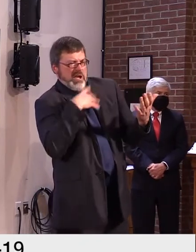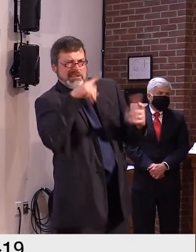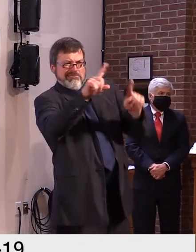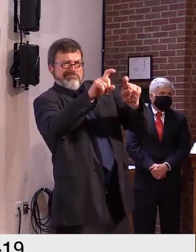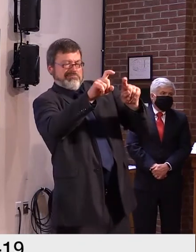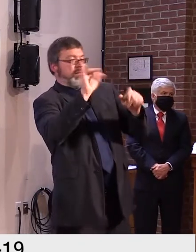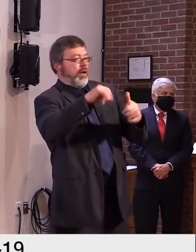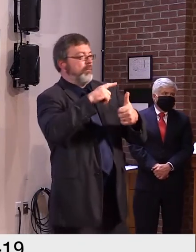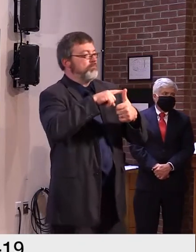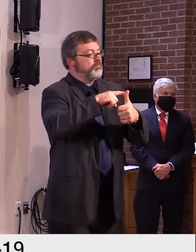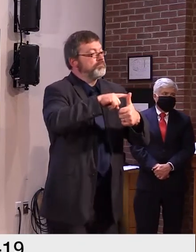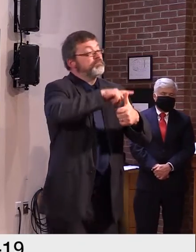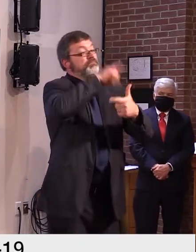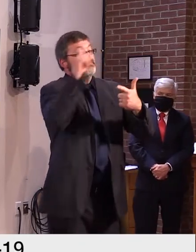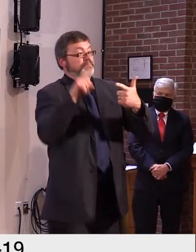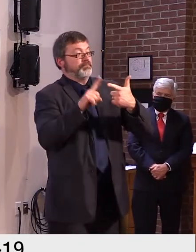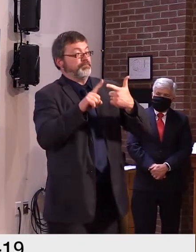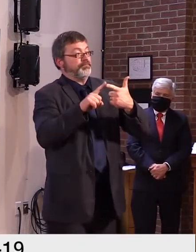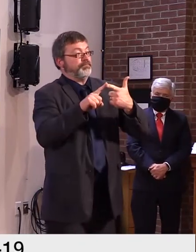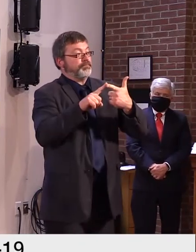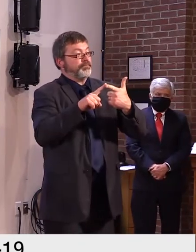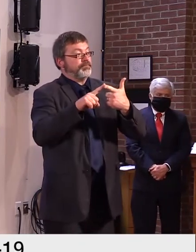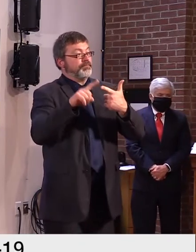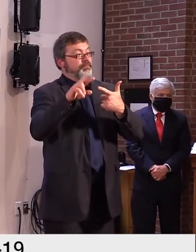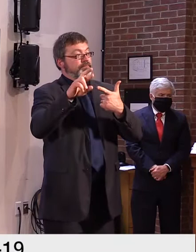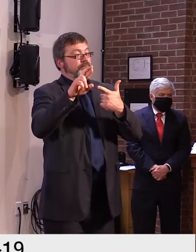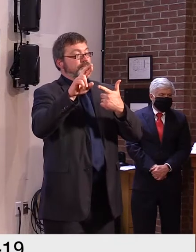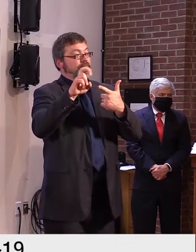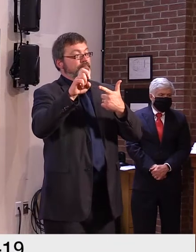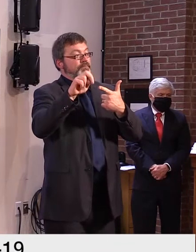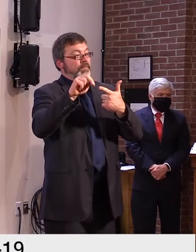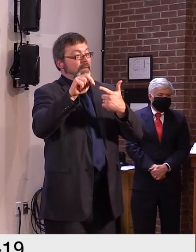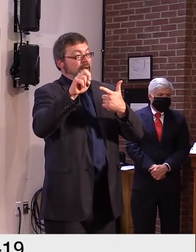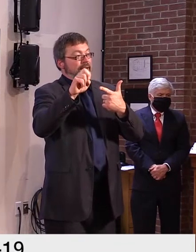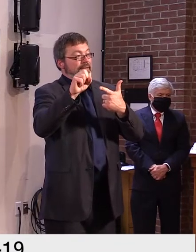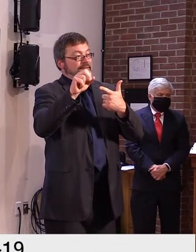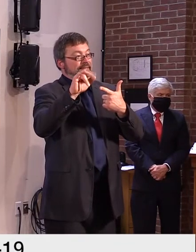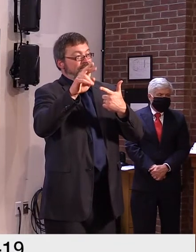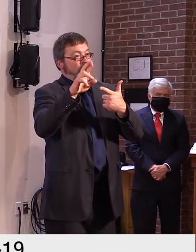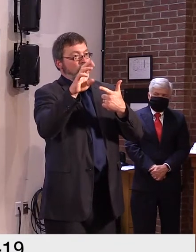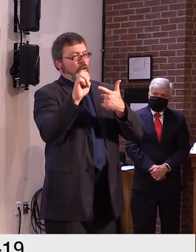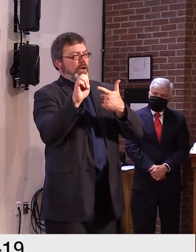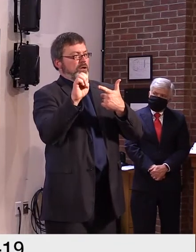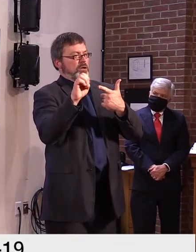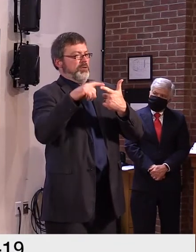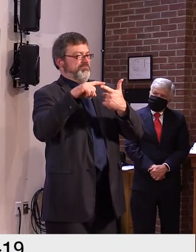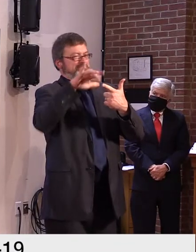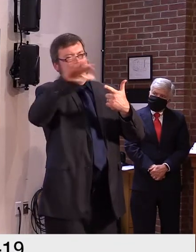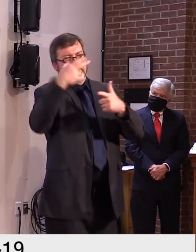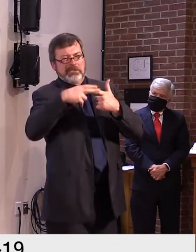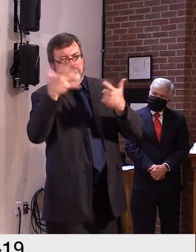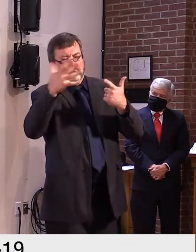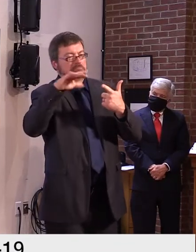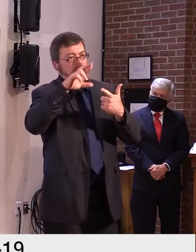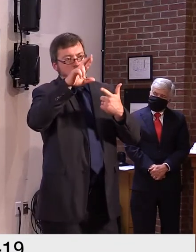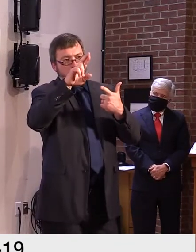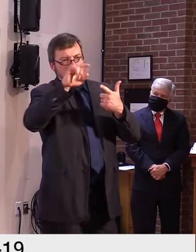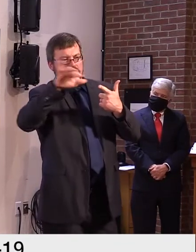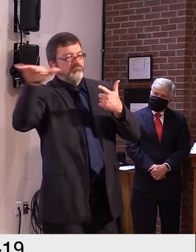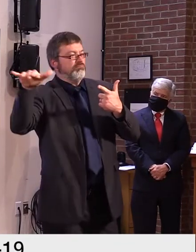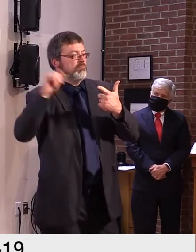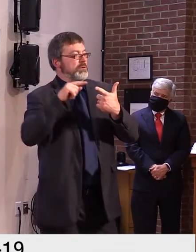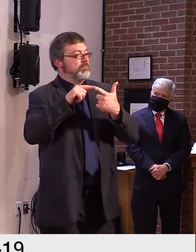now over the course of these 6 months and does play a role for sure. And